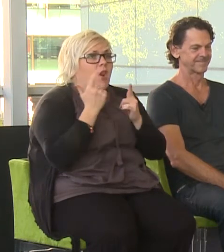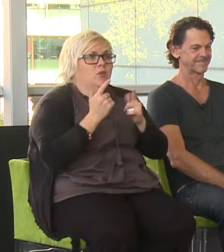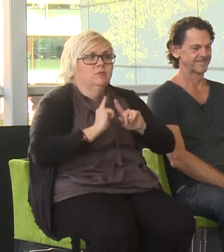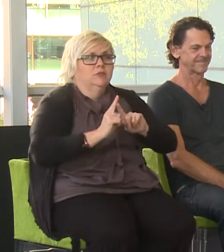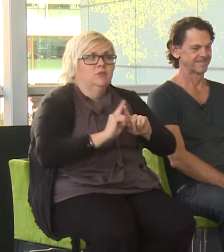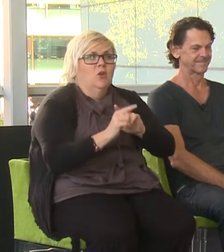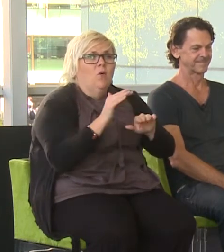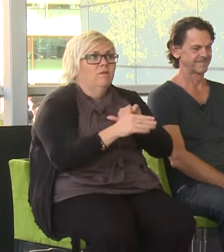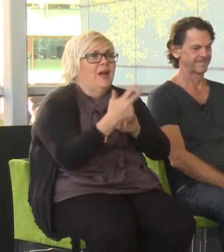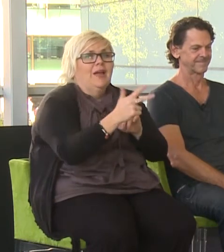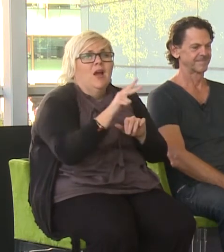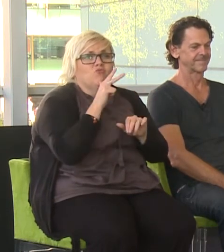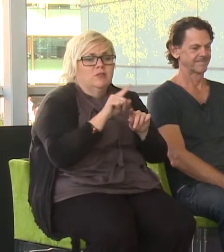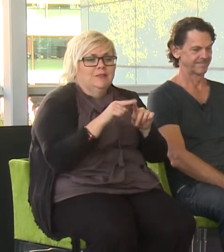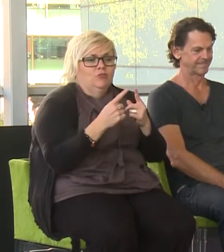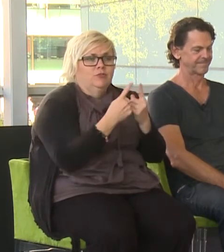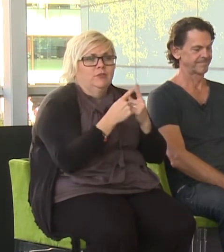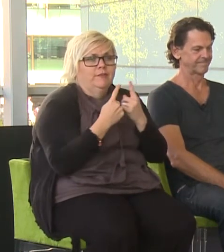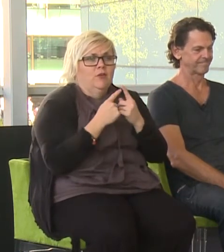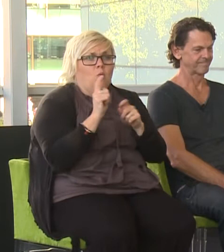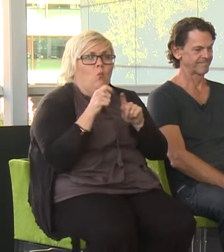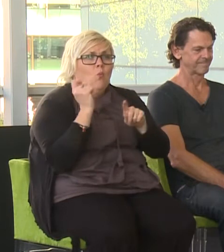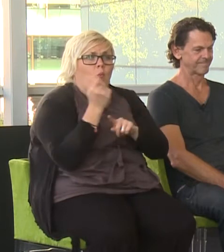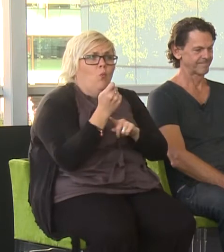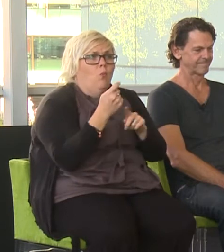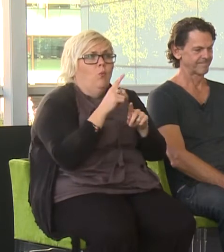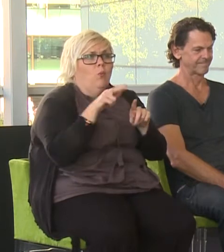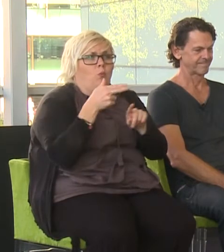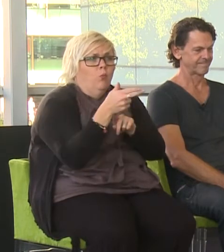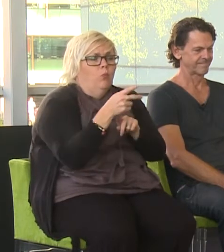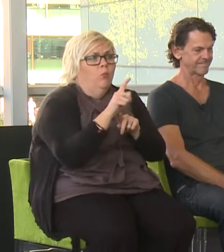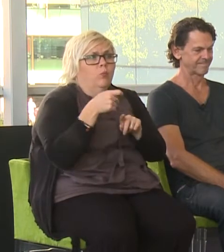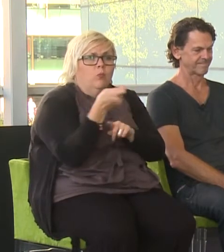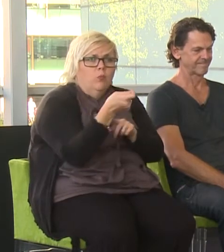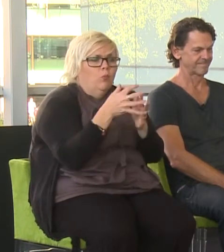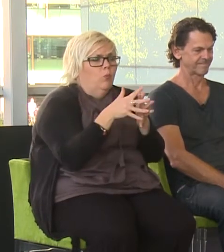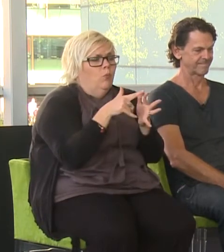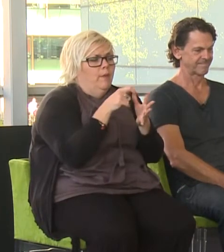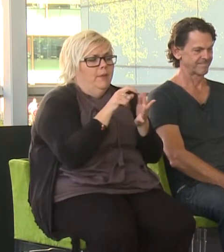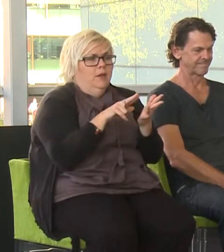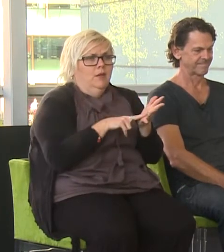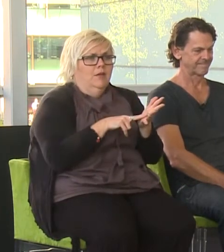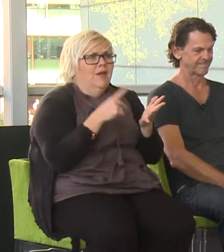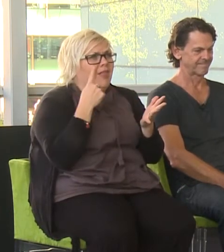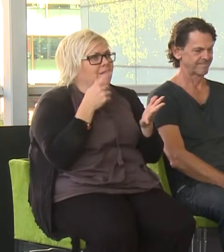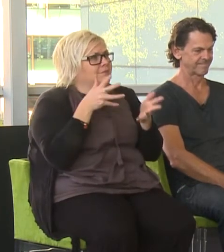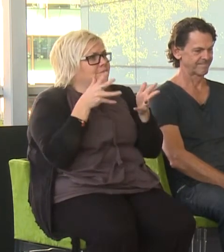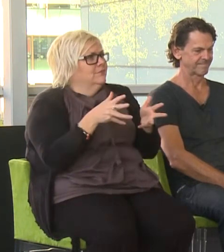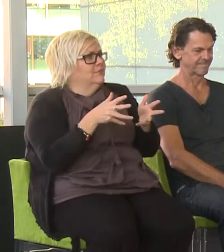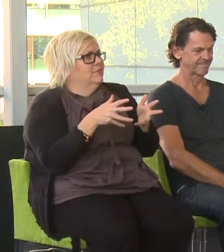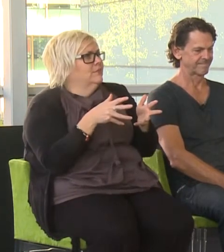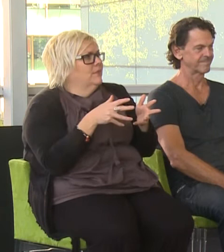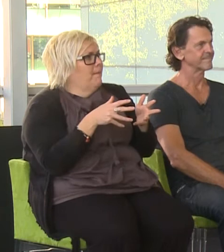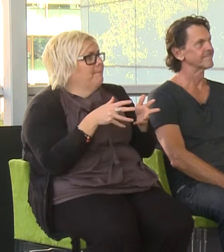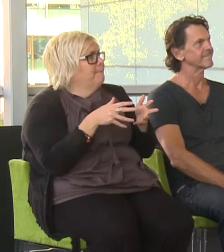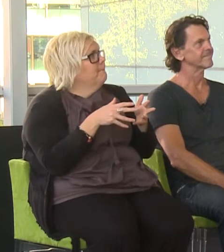over 800 individual pieces. So just as an aside, I find it ludicrous that at the same time